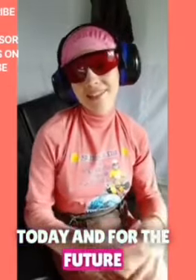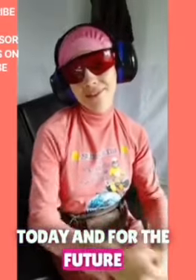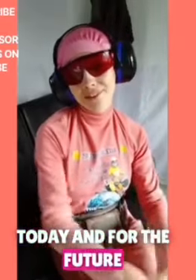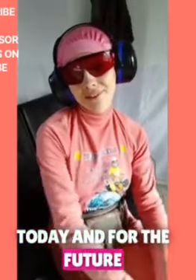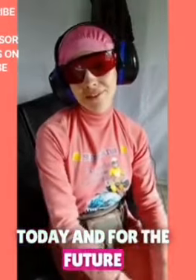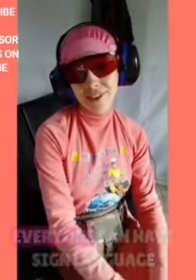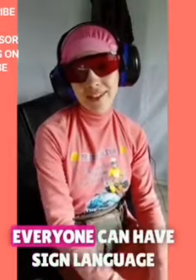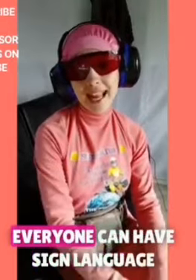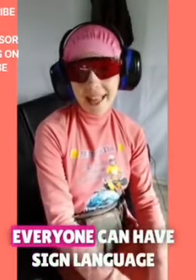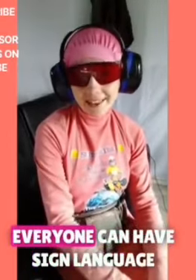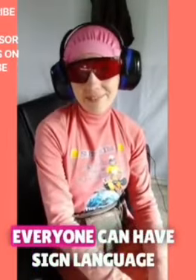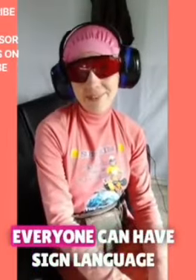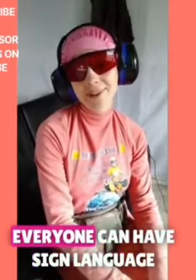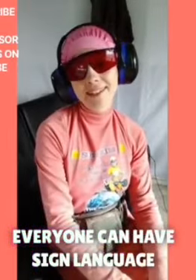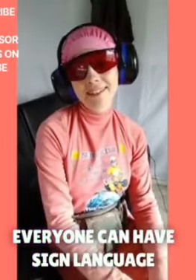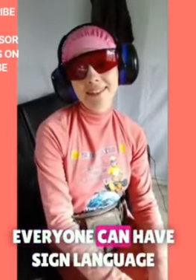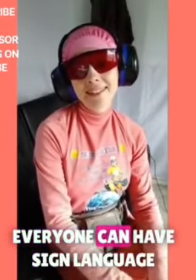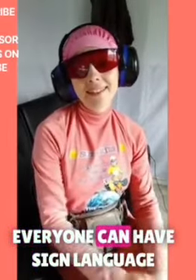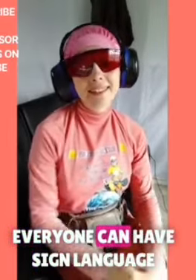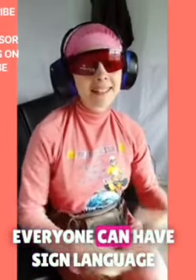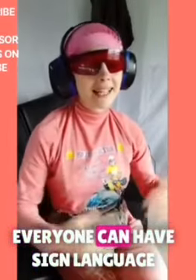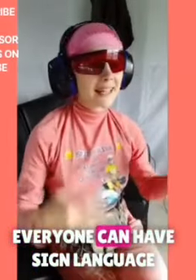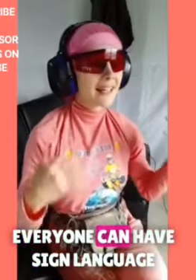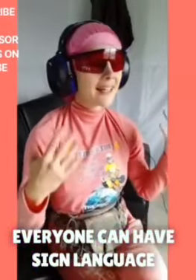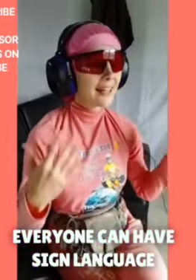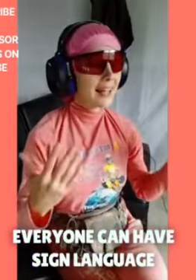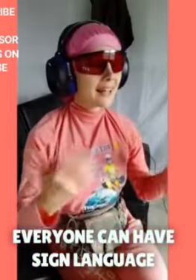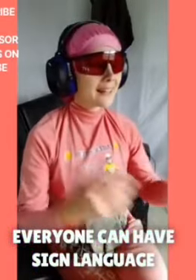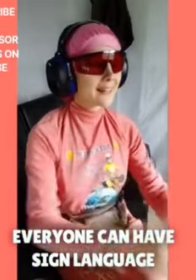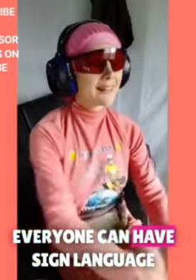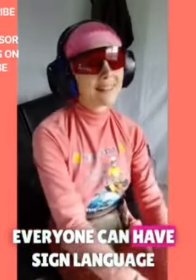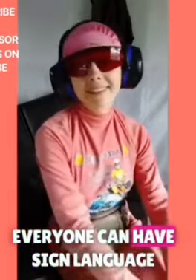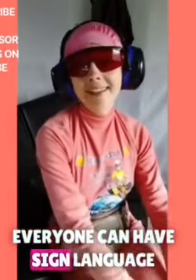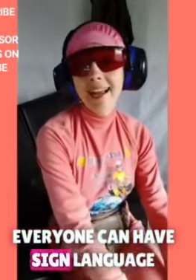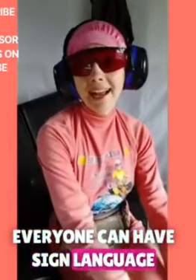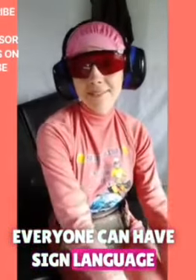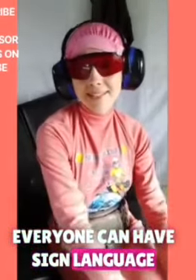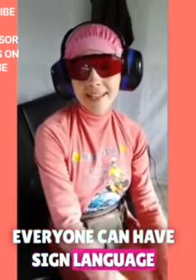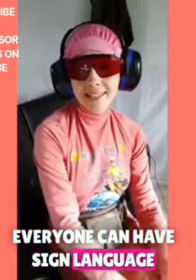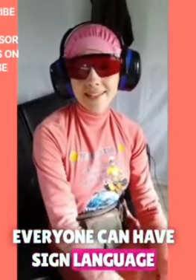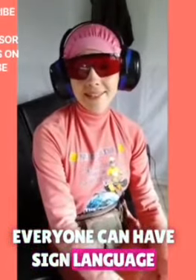future. Everyone can have sign language.